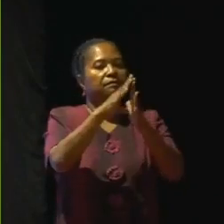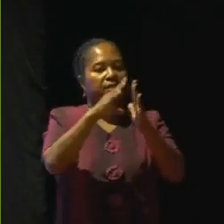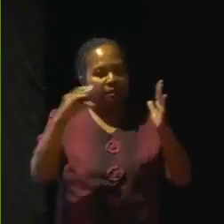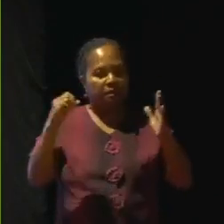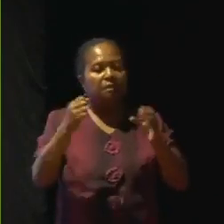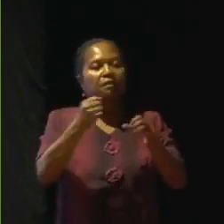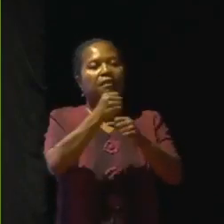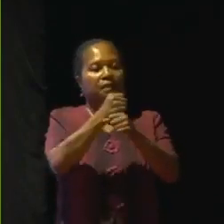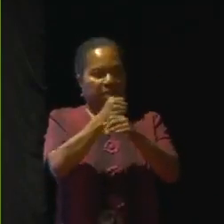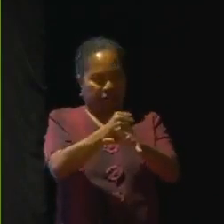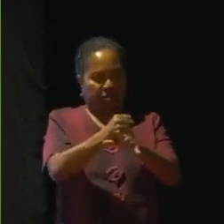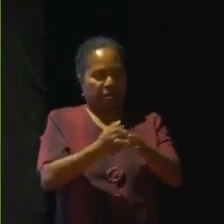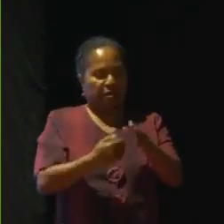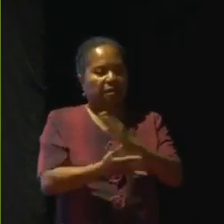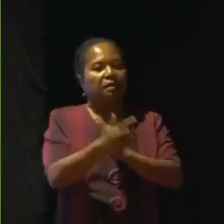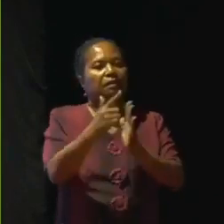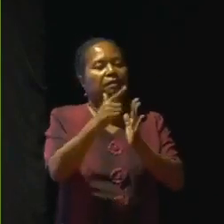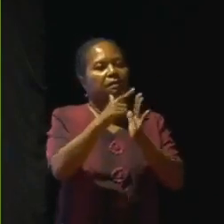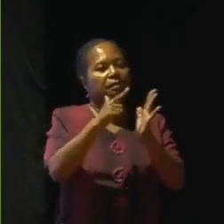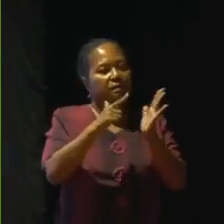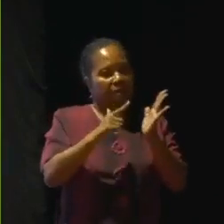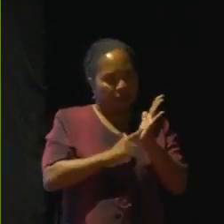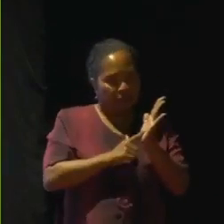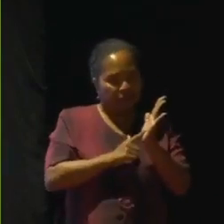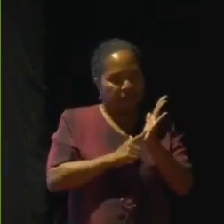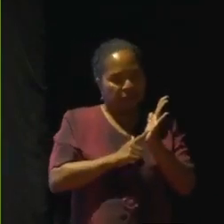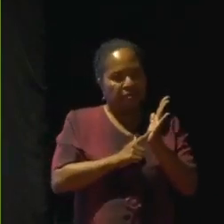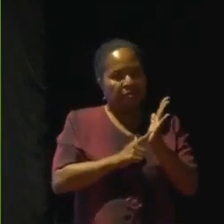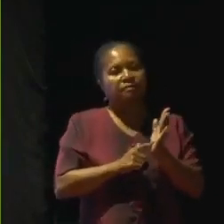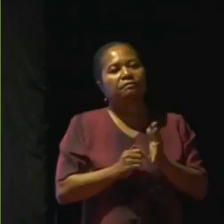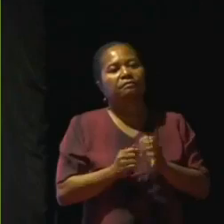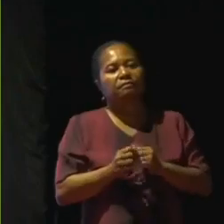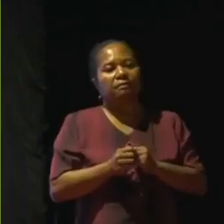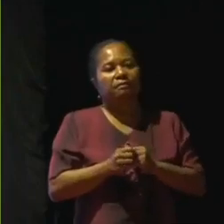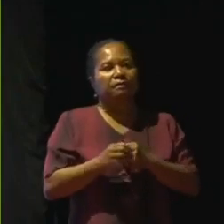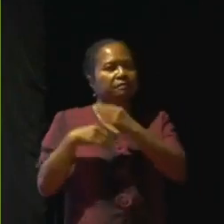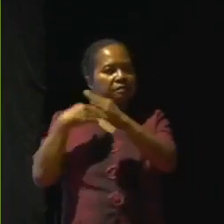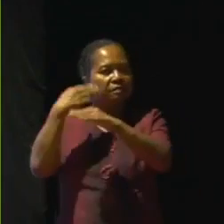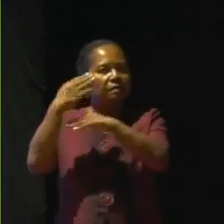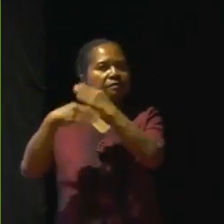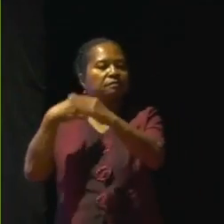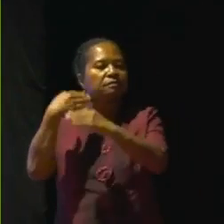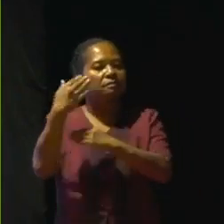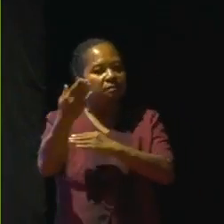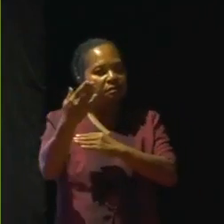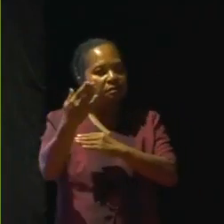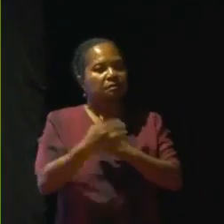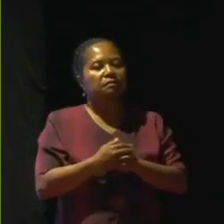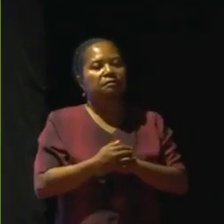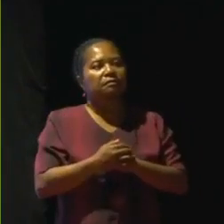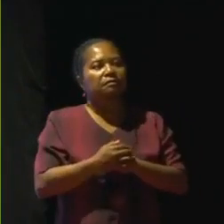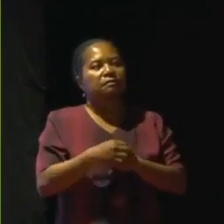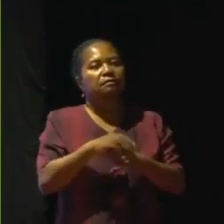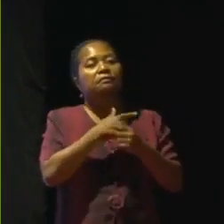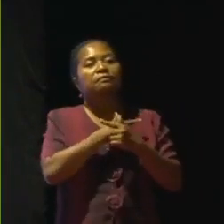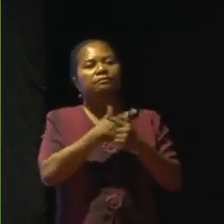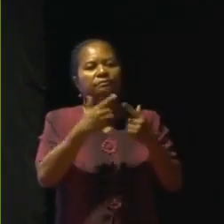government put on government services like DCIT mandate in the future. So